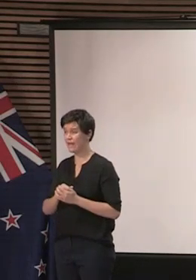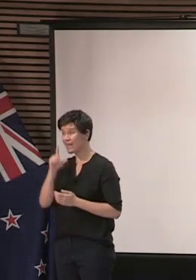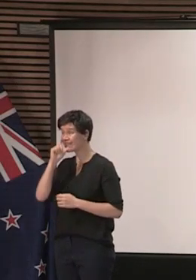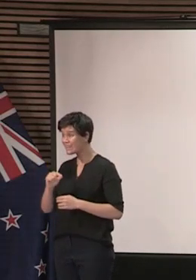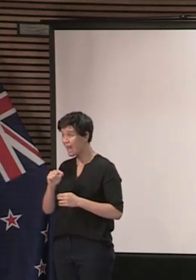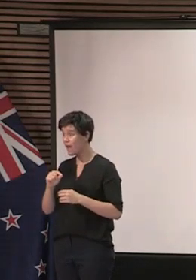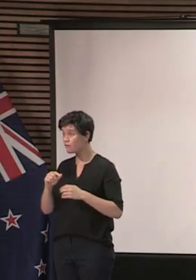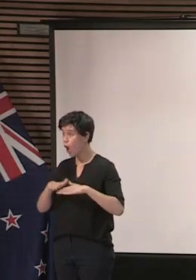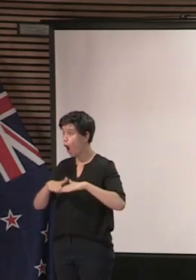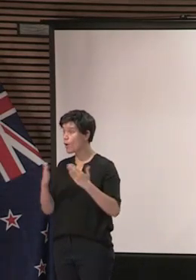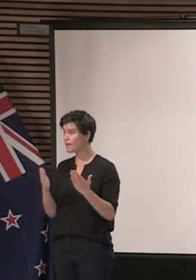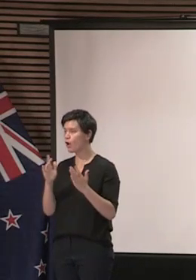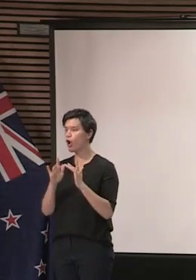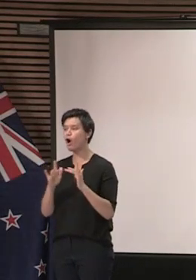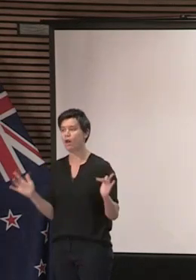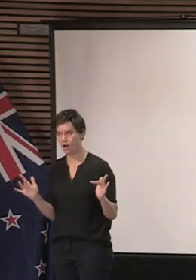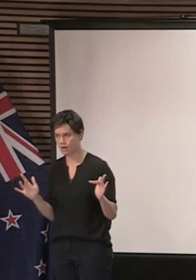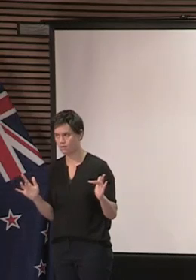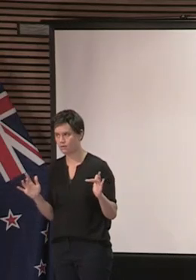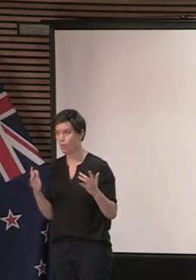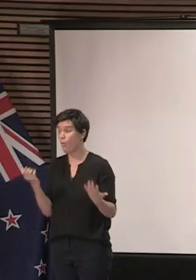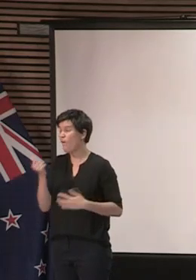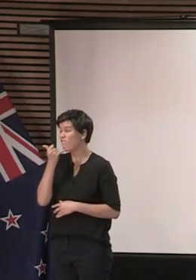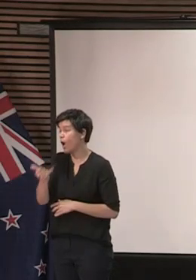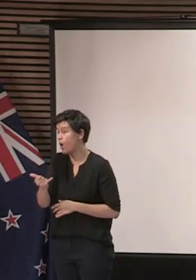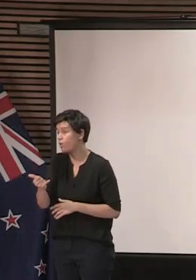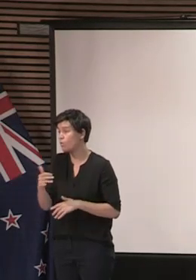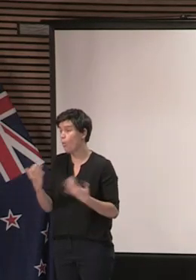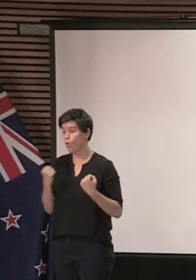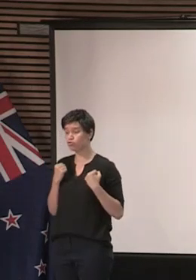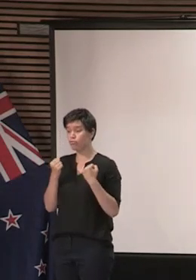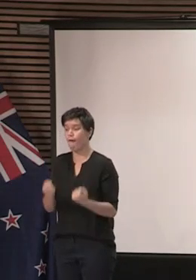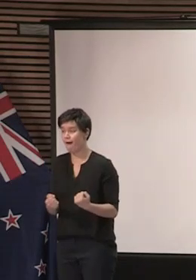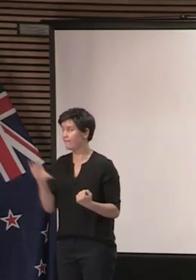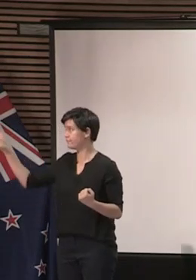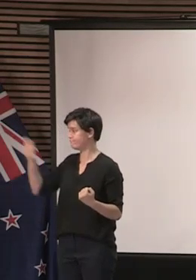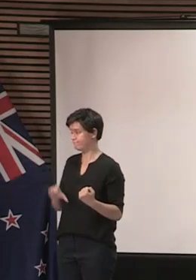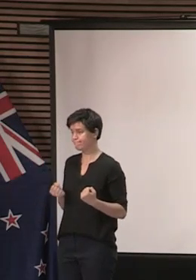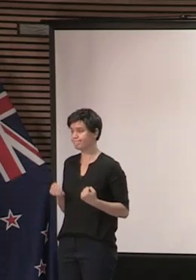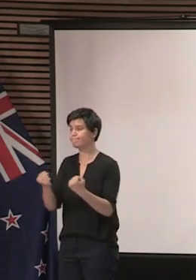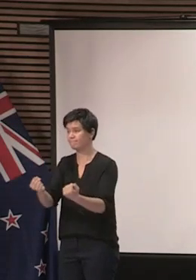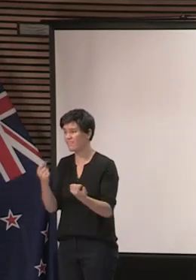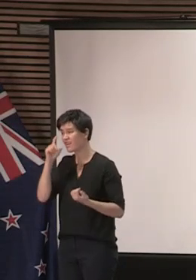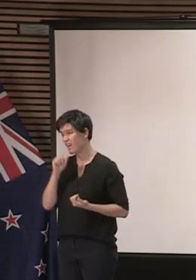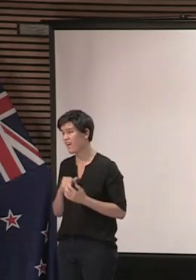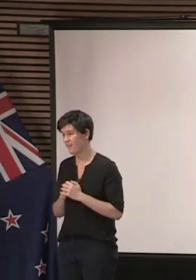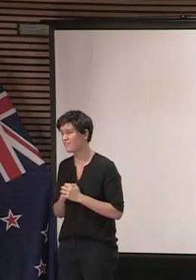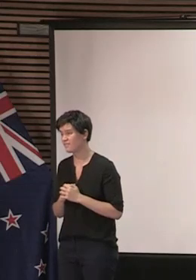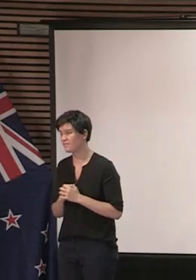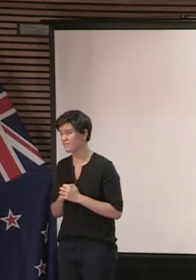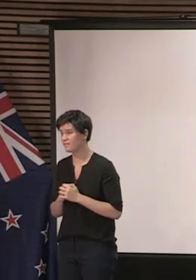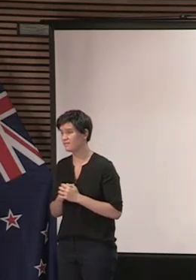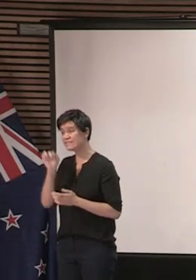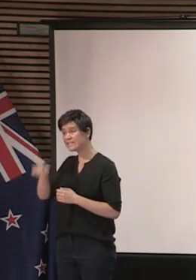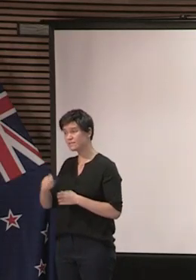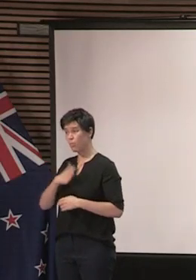whether that's online, over-the-phone orders, drive-in or contactless exchanges. Ultimately, we do want commerce to